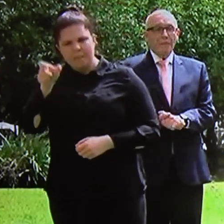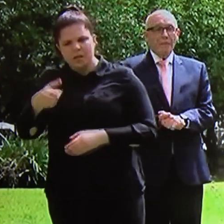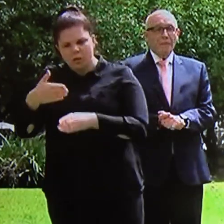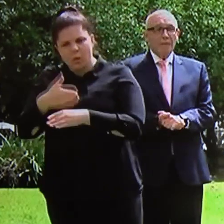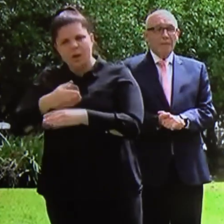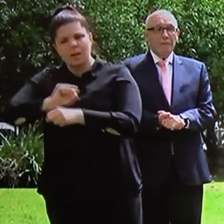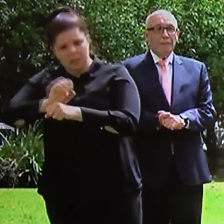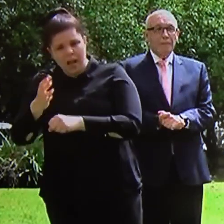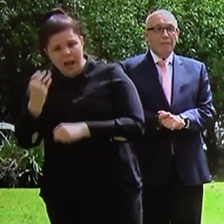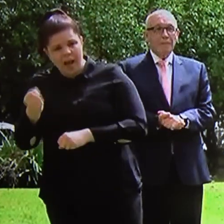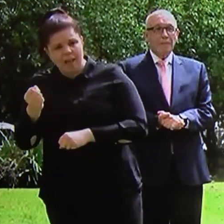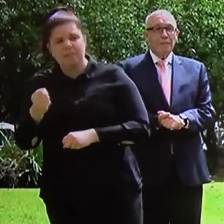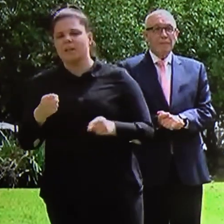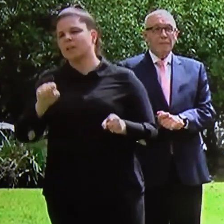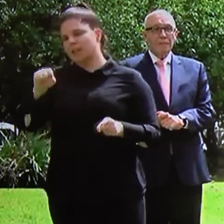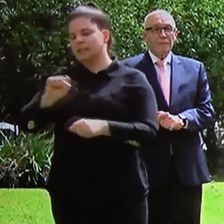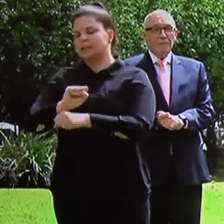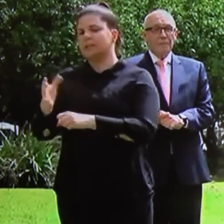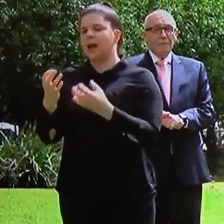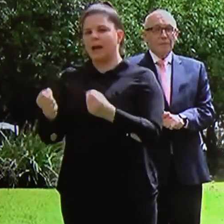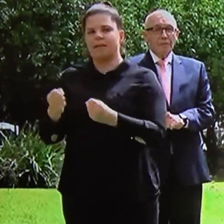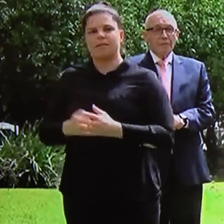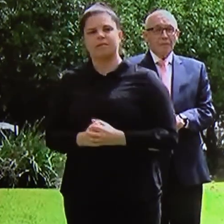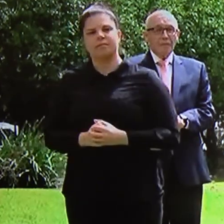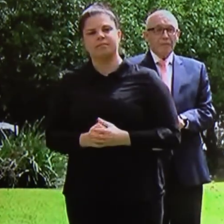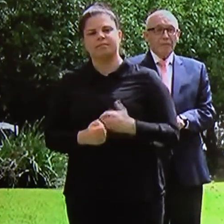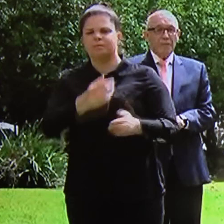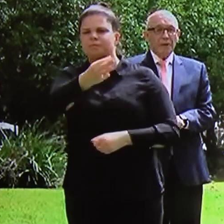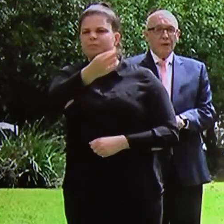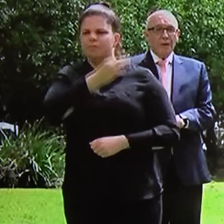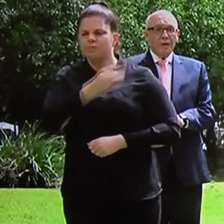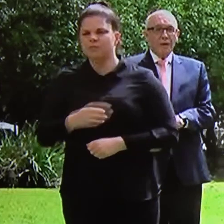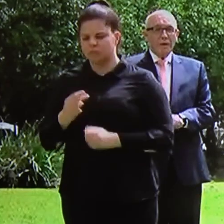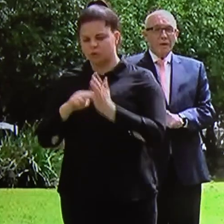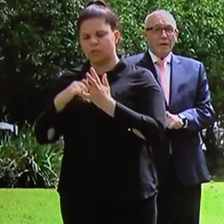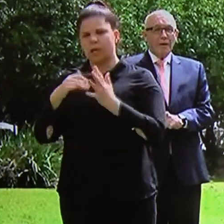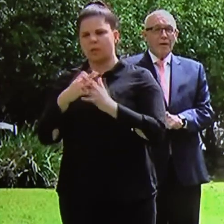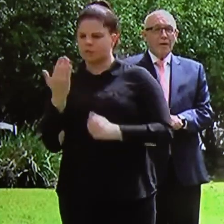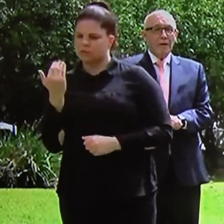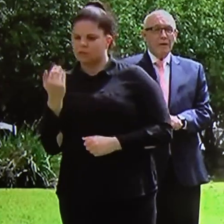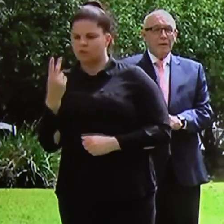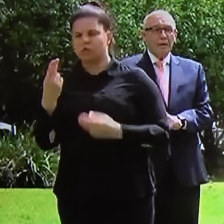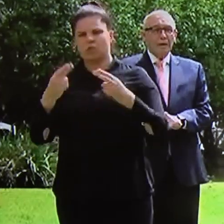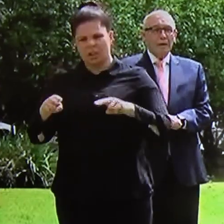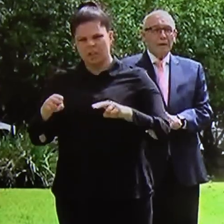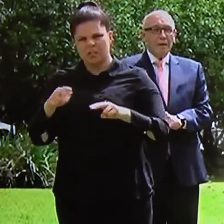Sorry? Yes. Confirmed. Yeah. The latest 2 deaths in New South Wales, are they linked to the root process? I'll ask Dr. Selvey